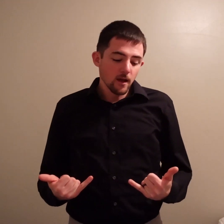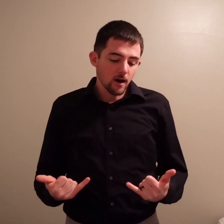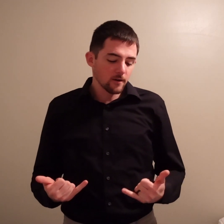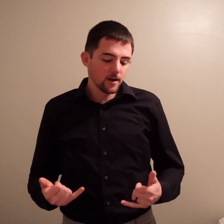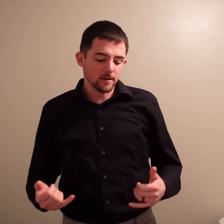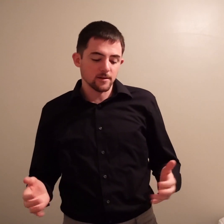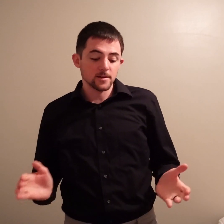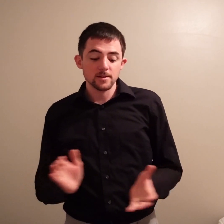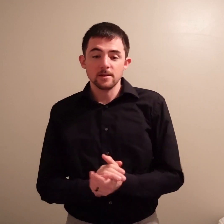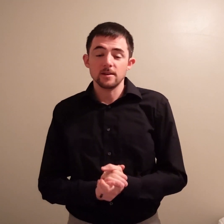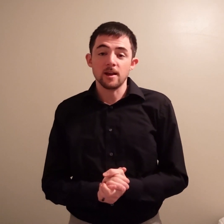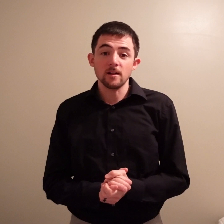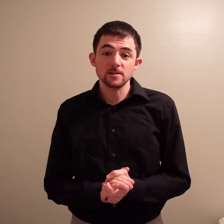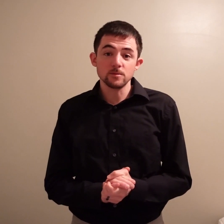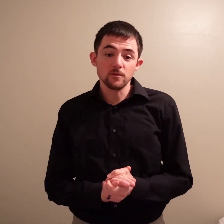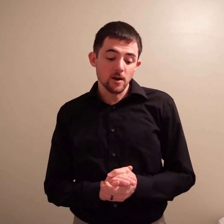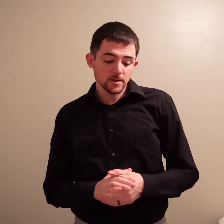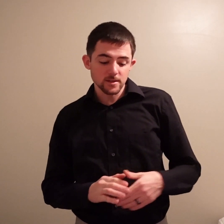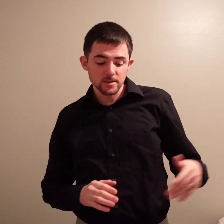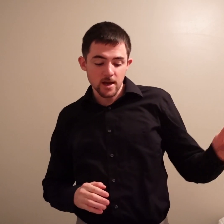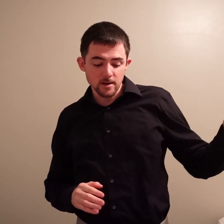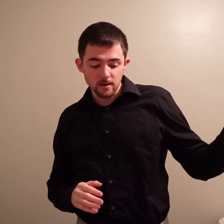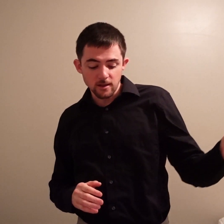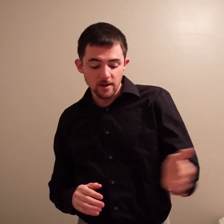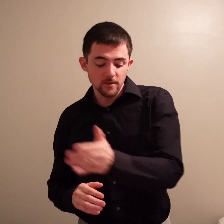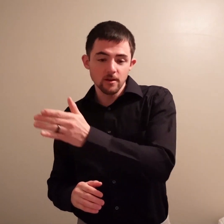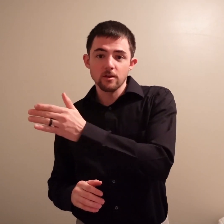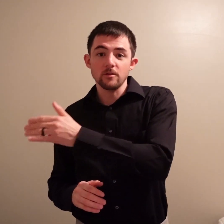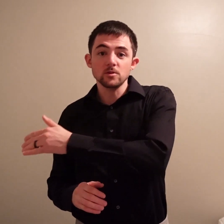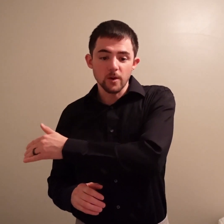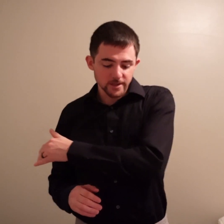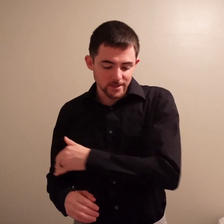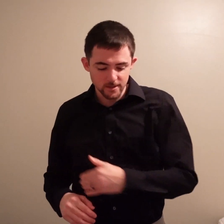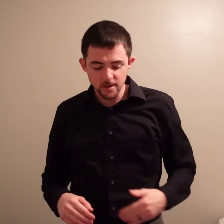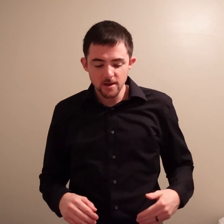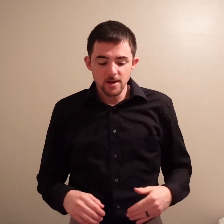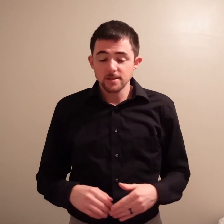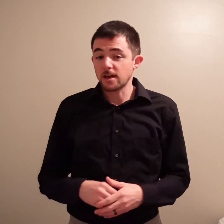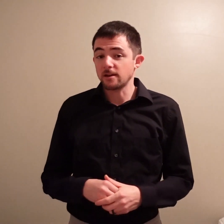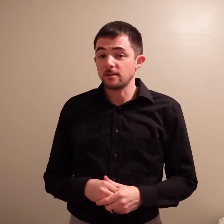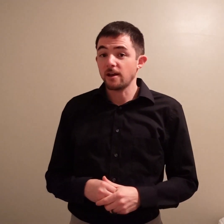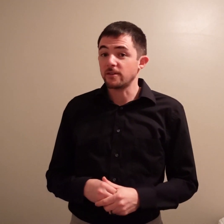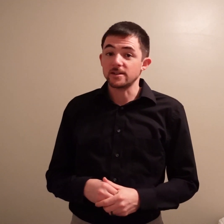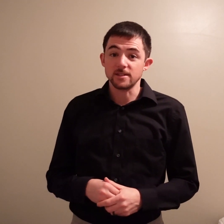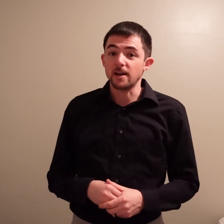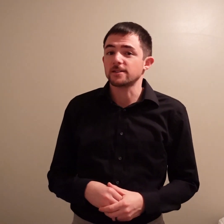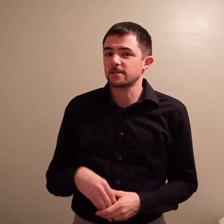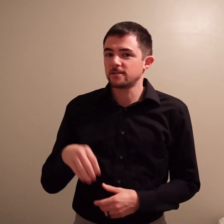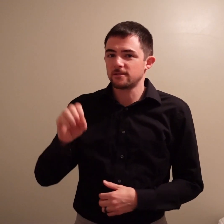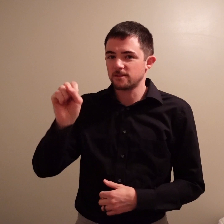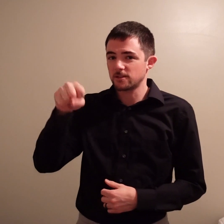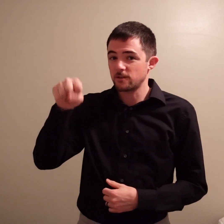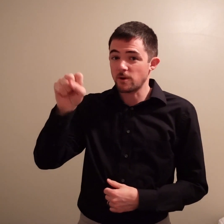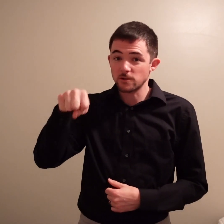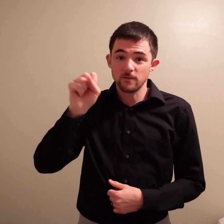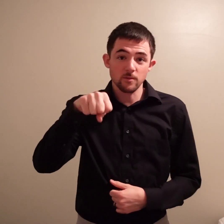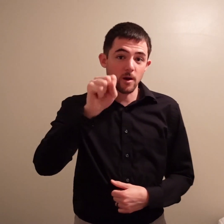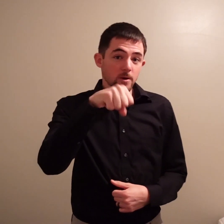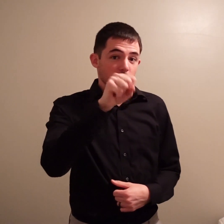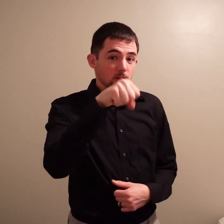All right, now let's move on to sign 11 through 20. Sign 11 is yes. Sure, most of you probably know this